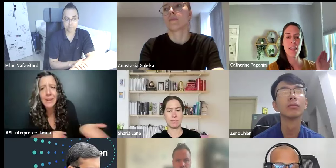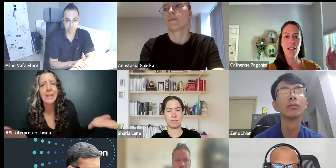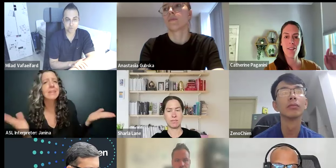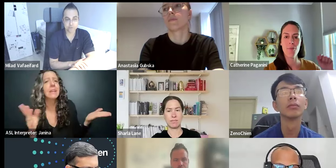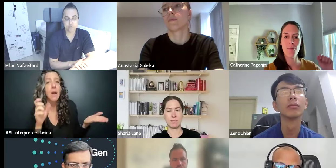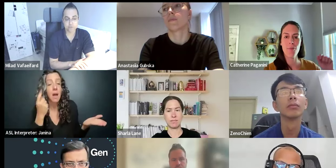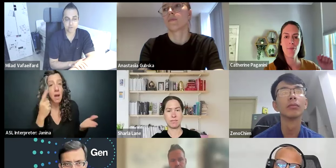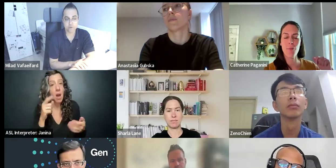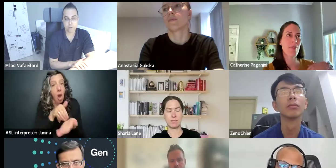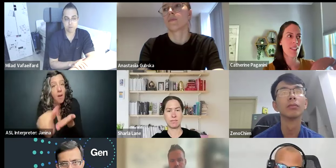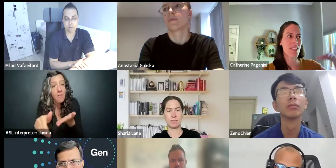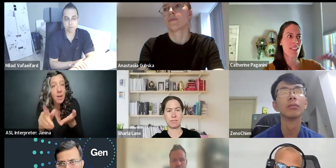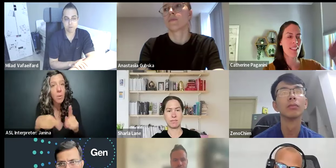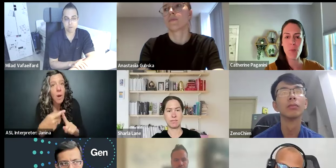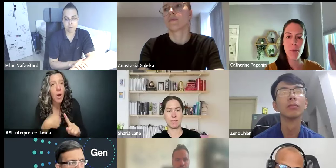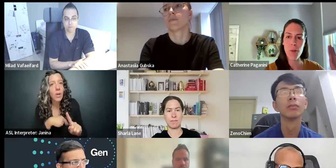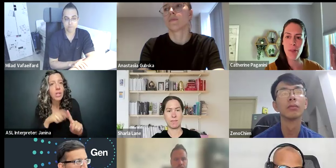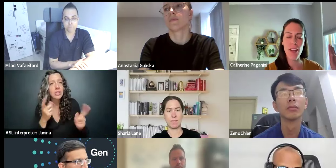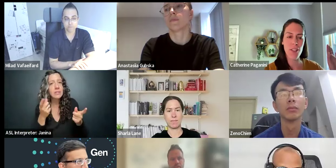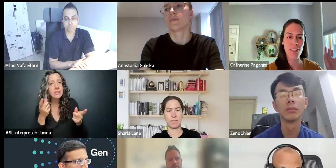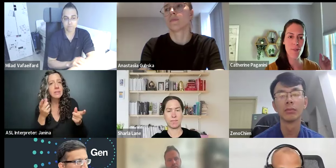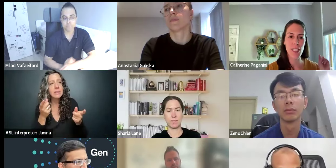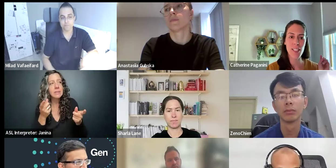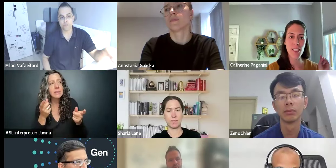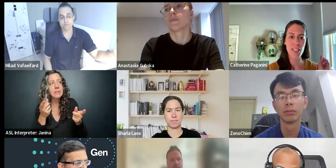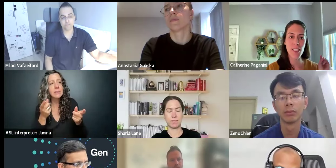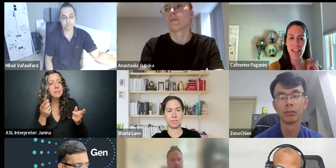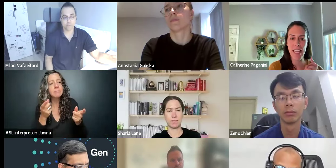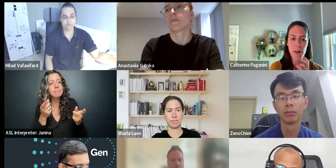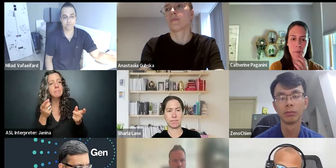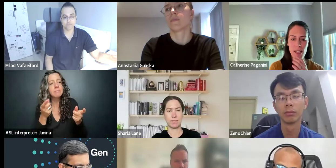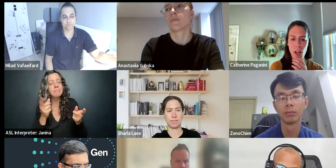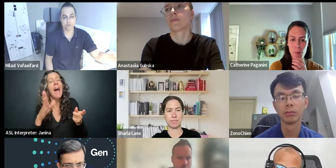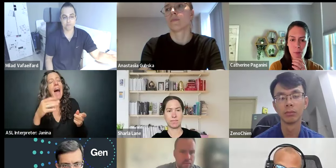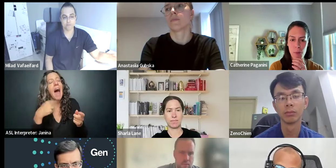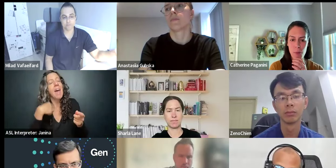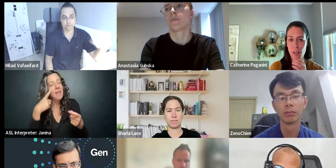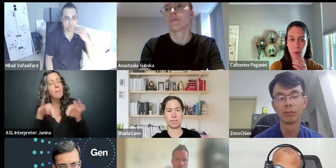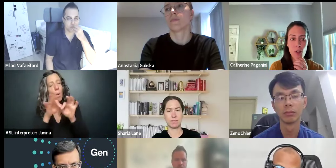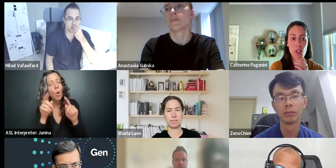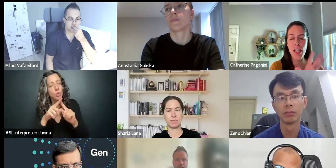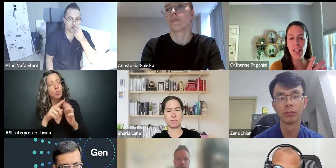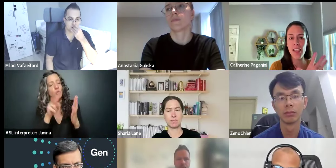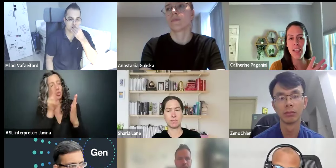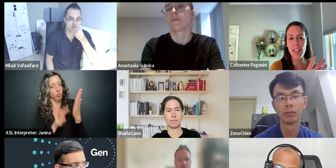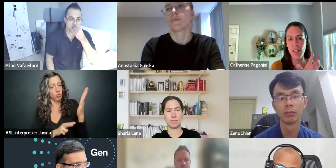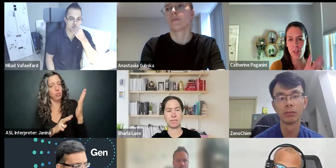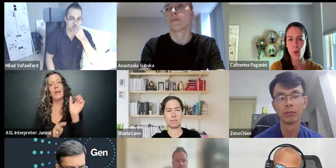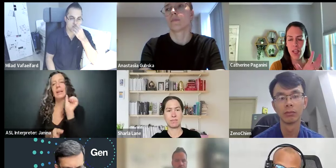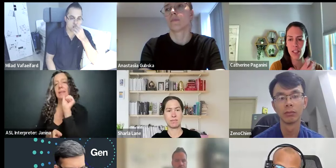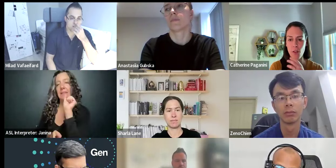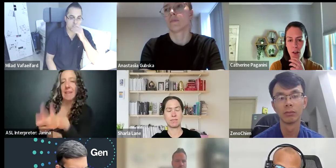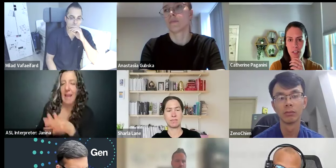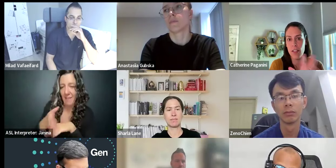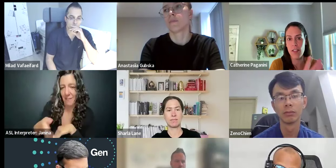then just letting it there and then sending it to people without really looking at it again may not be the best approach. Because I